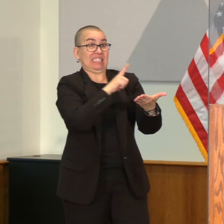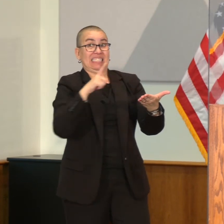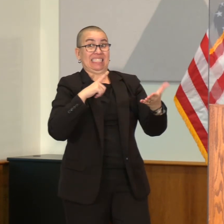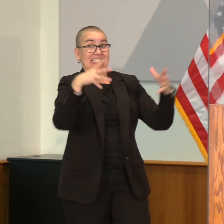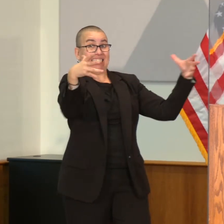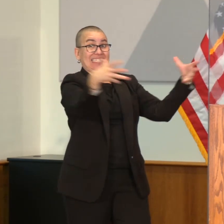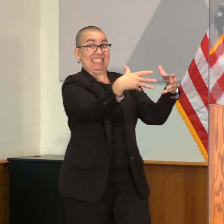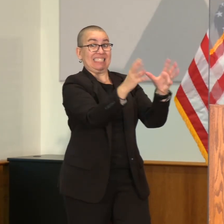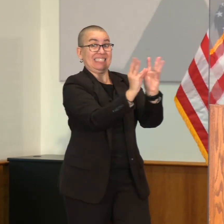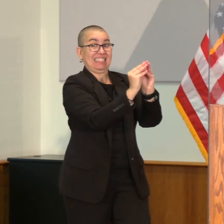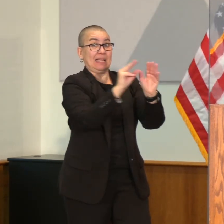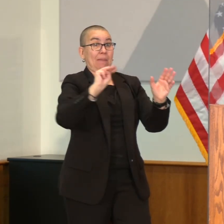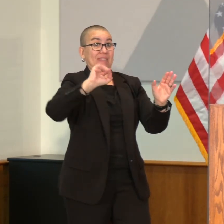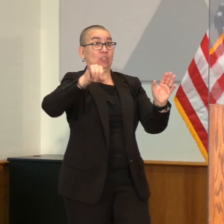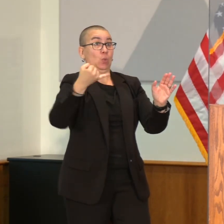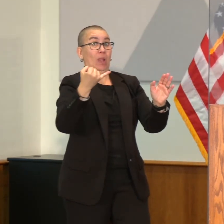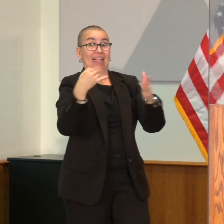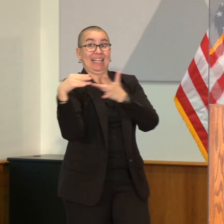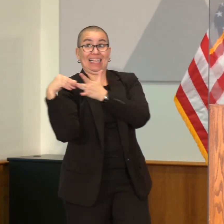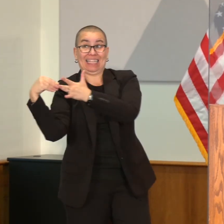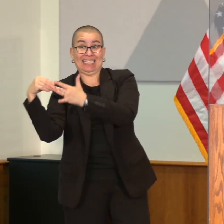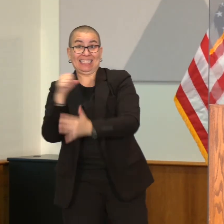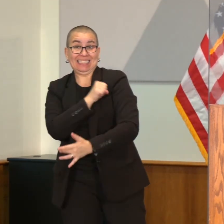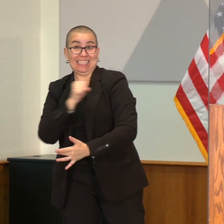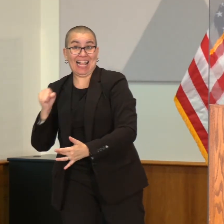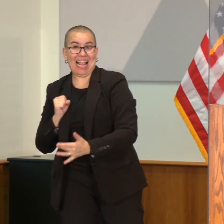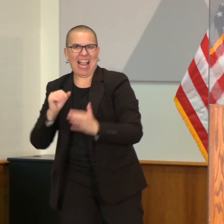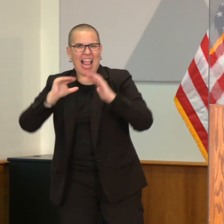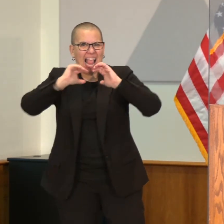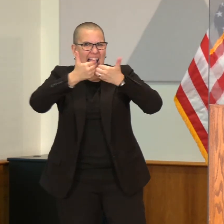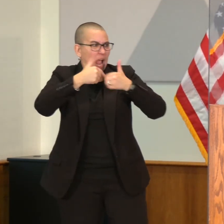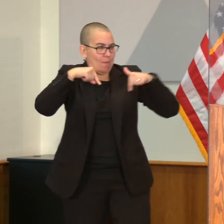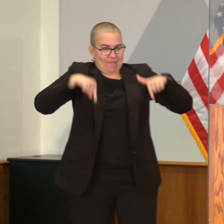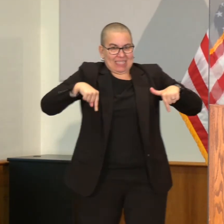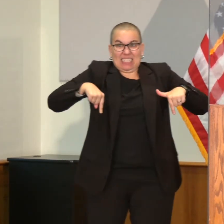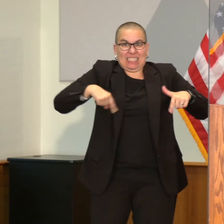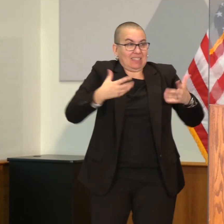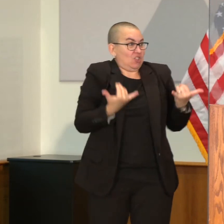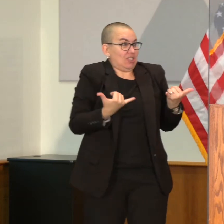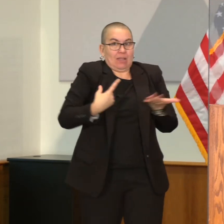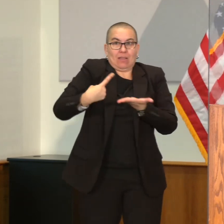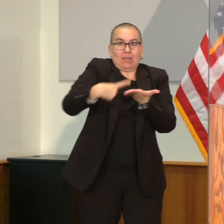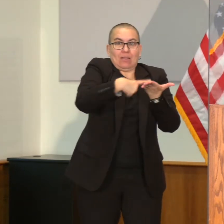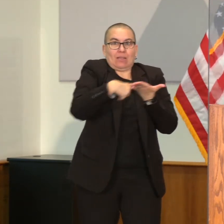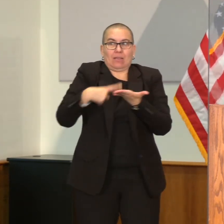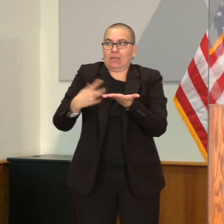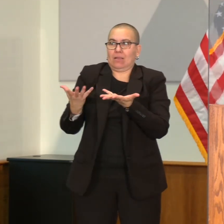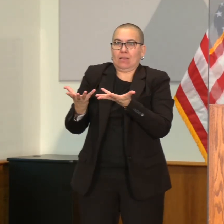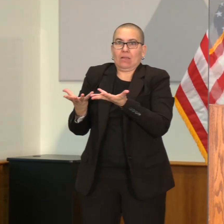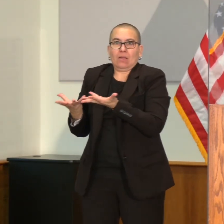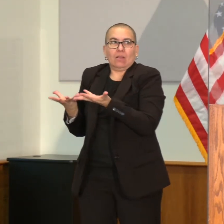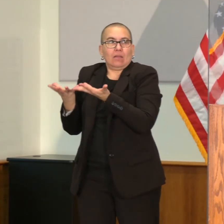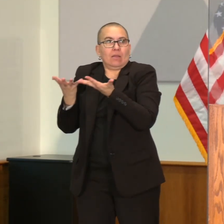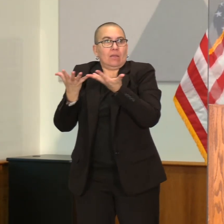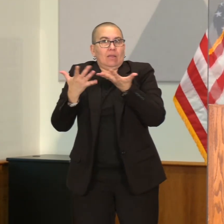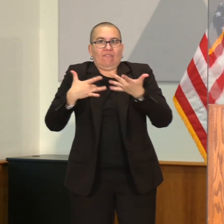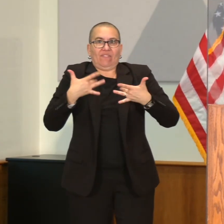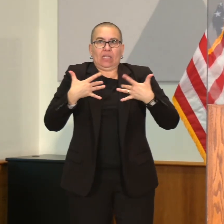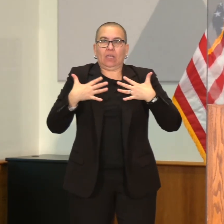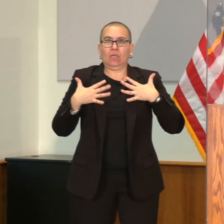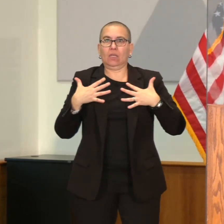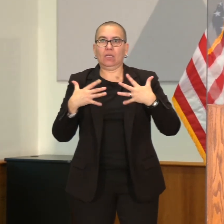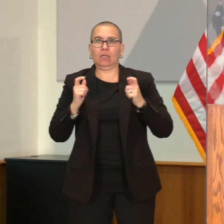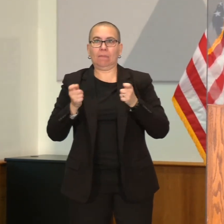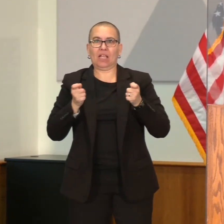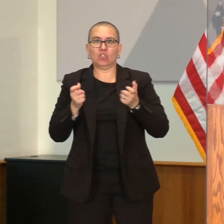Senate, how these issues might be managed, and how they might interplay with the other things that y'all have to do before